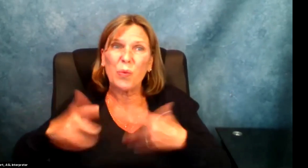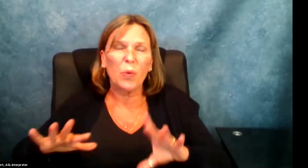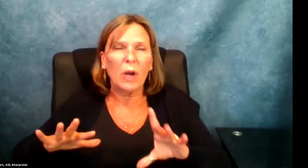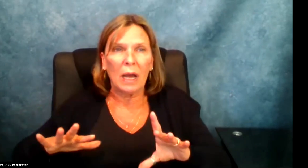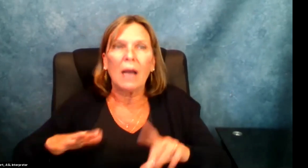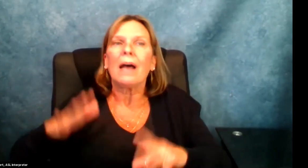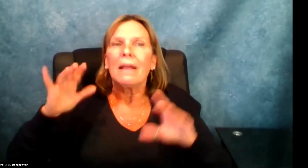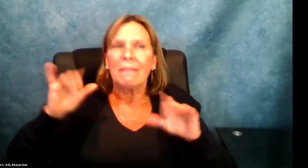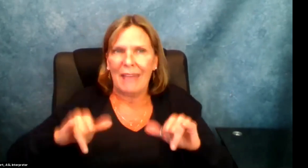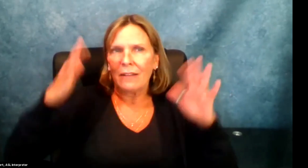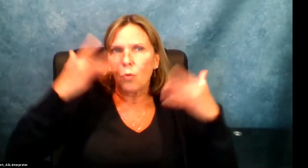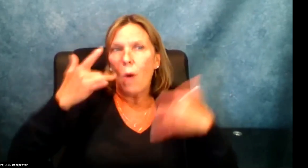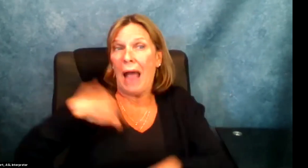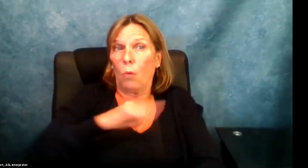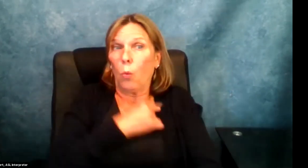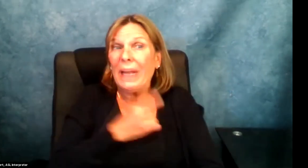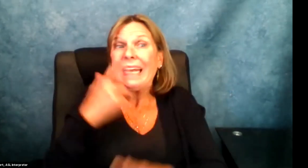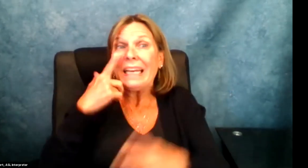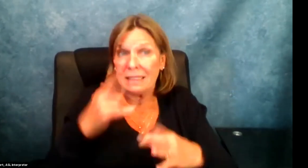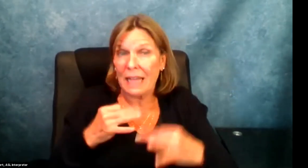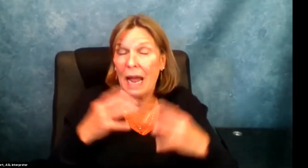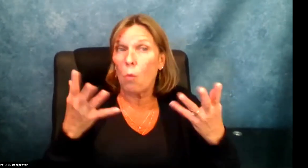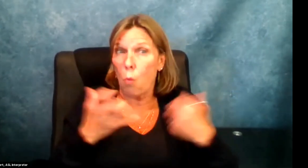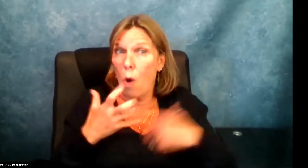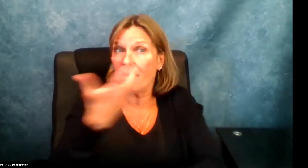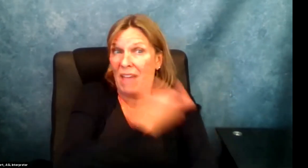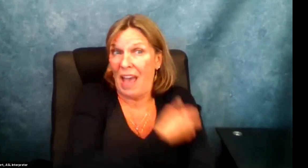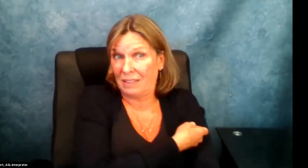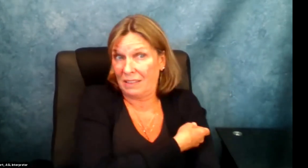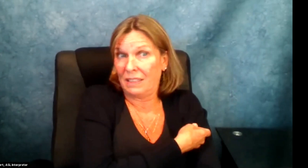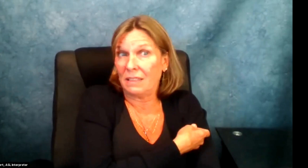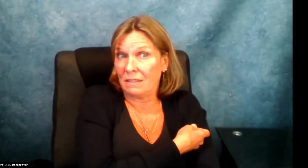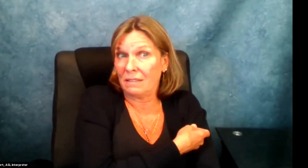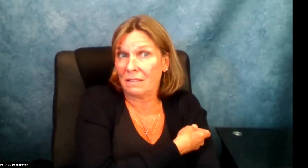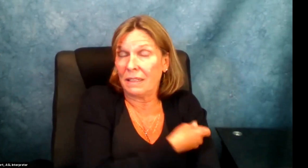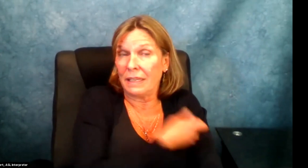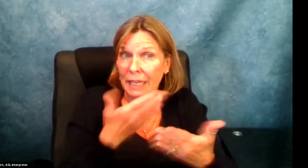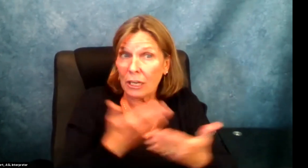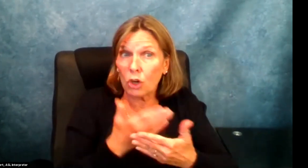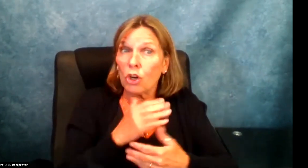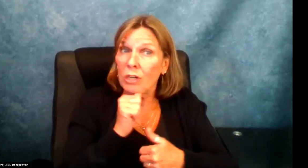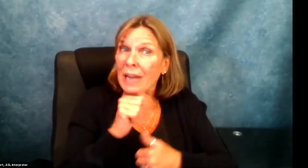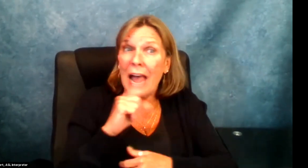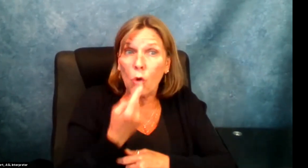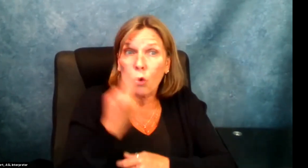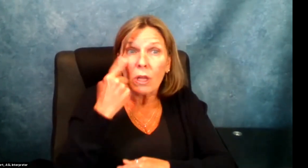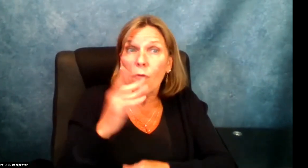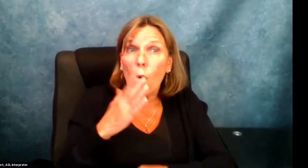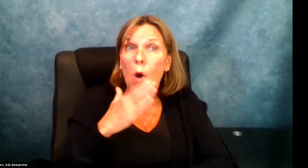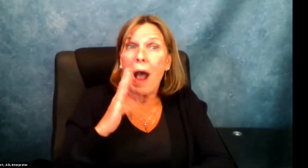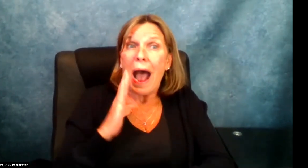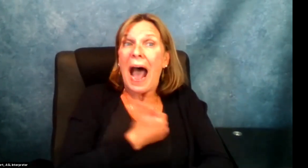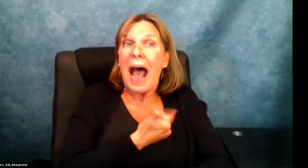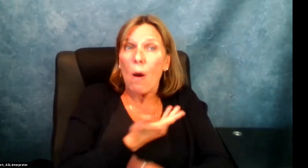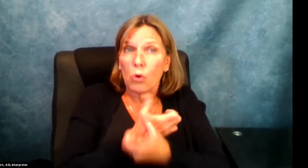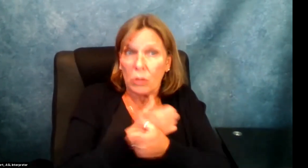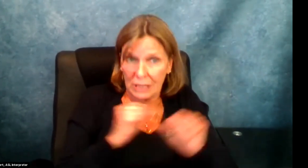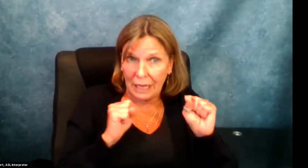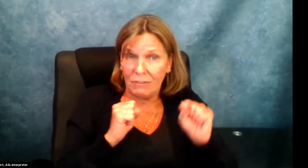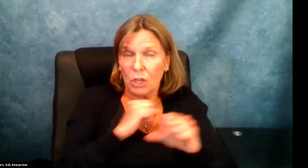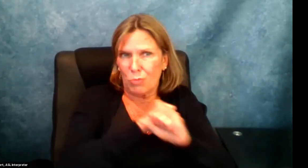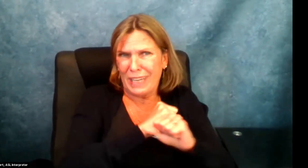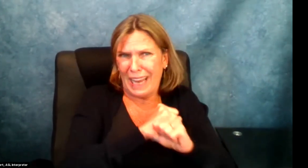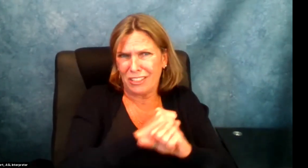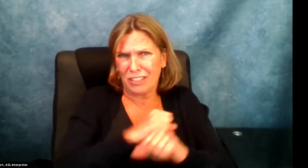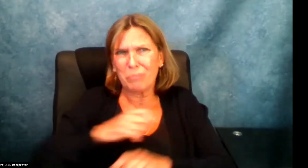here in the office, not only for our own safety and protection, but knowing that we interface with the community every